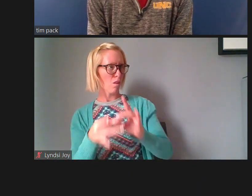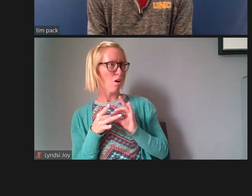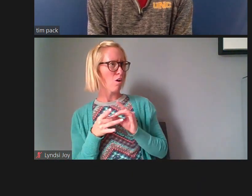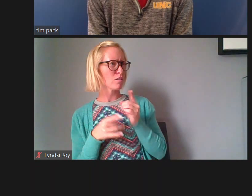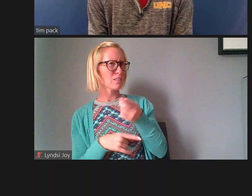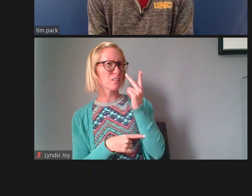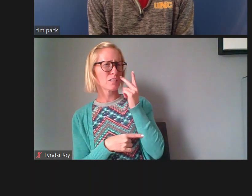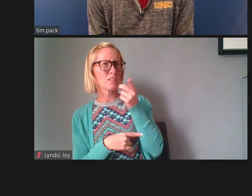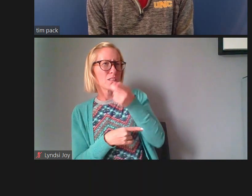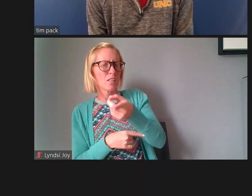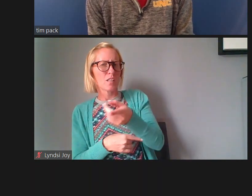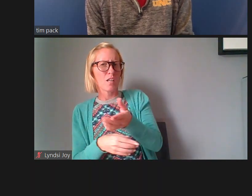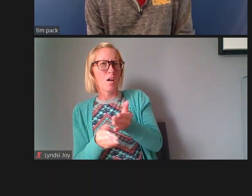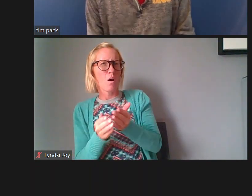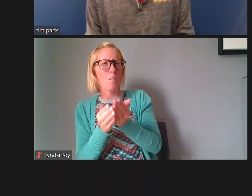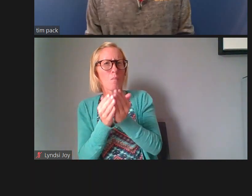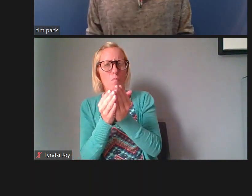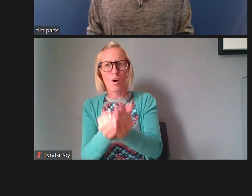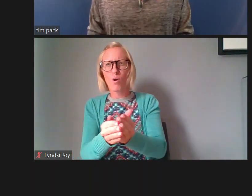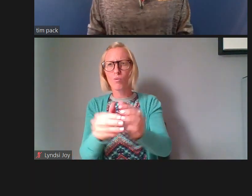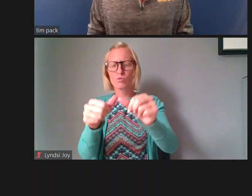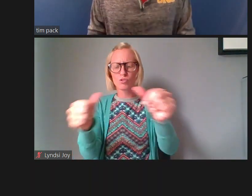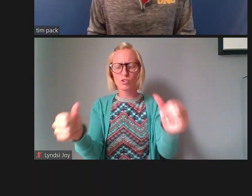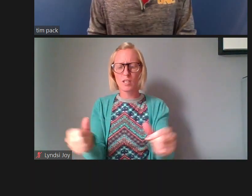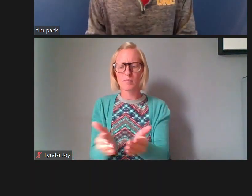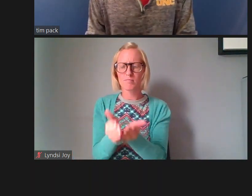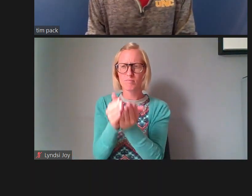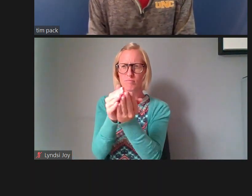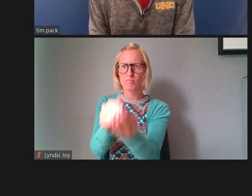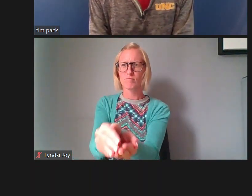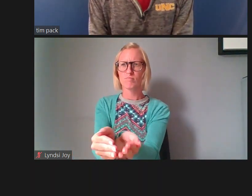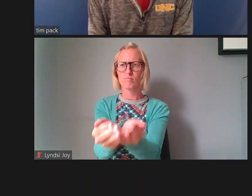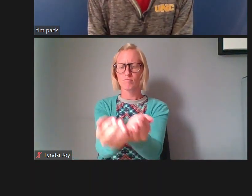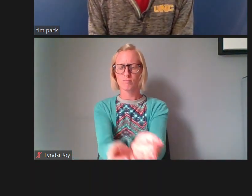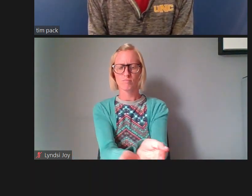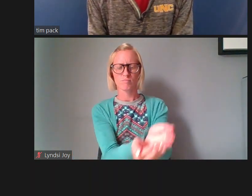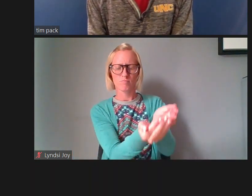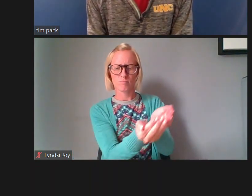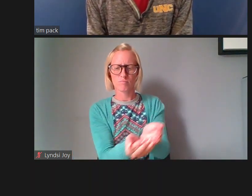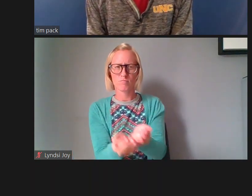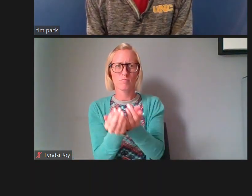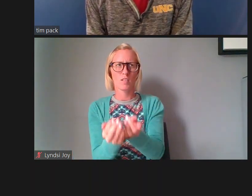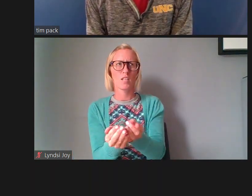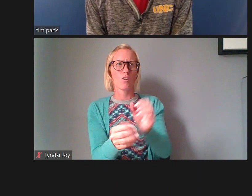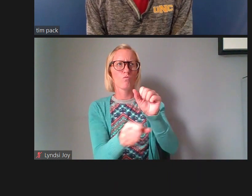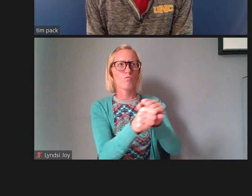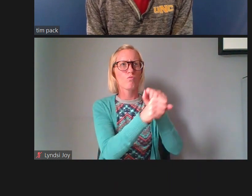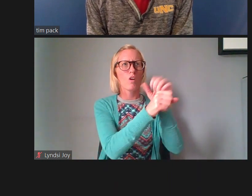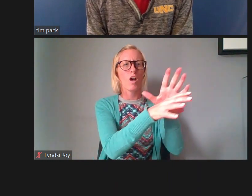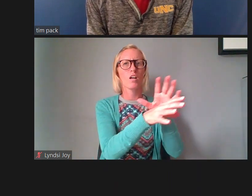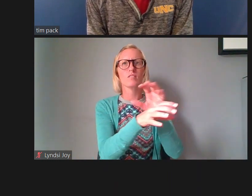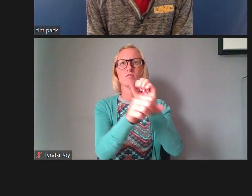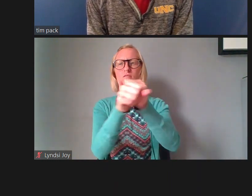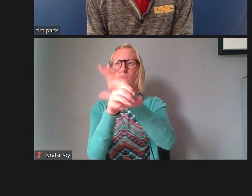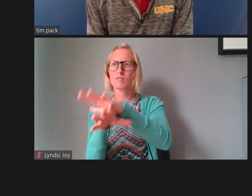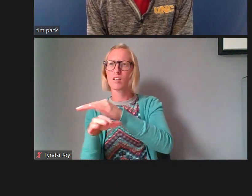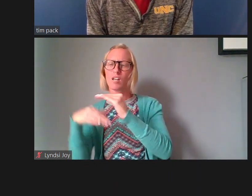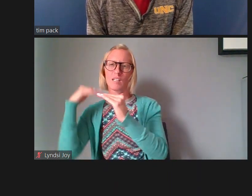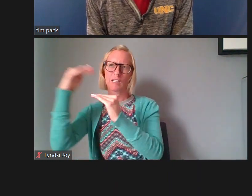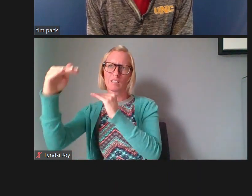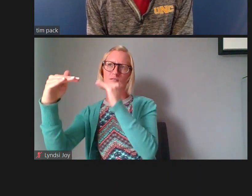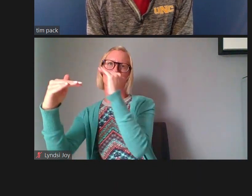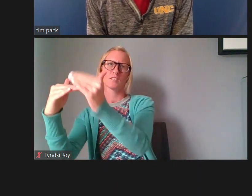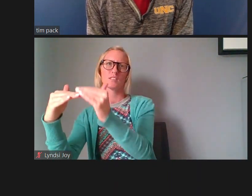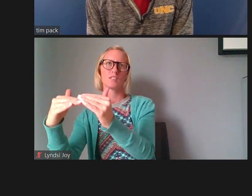humped near this end with behind them the jumbled descent to the shore. On either side, rocks, cliffs, treetops, and a steep